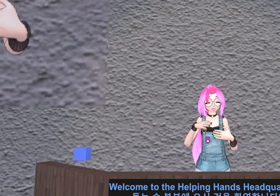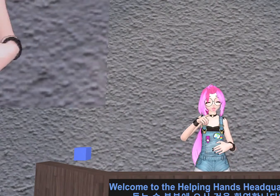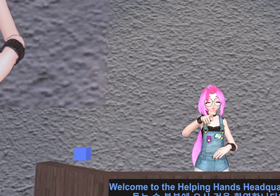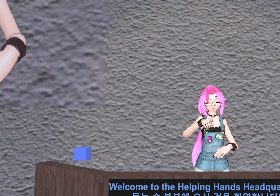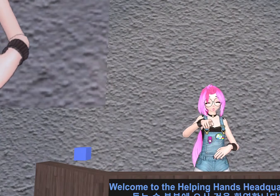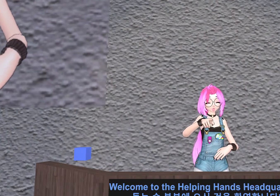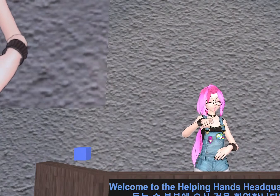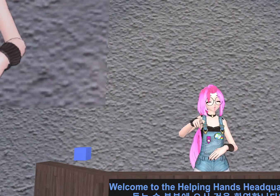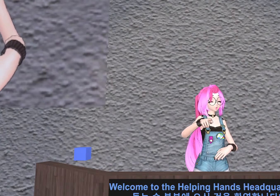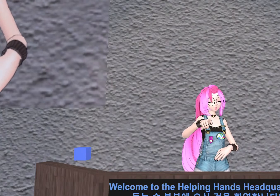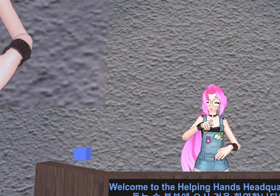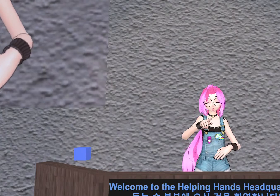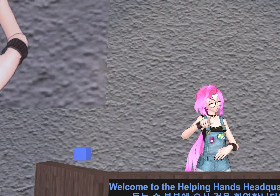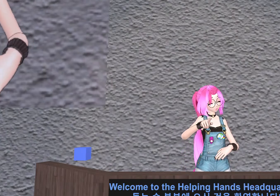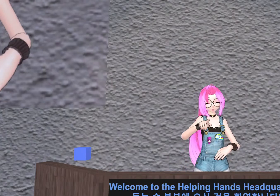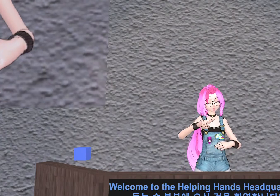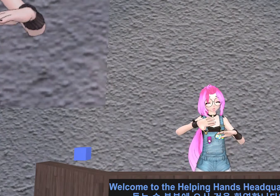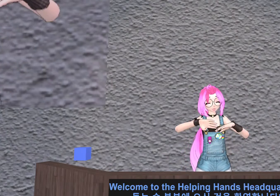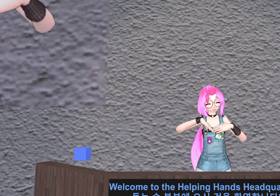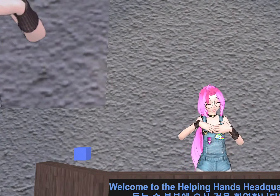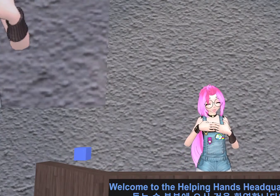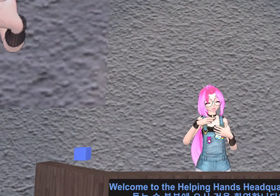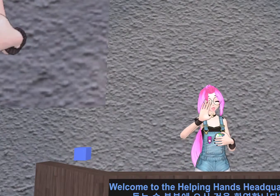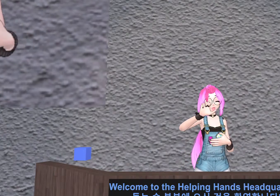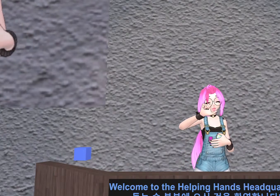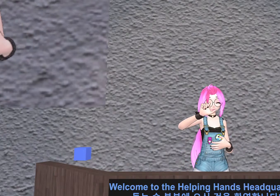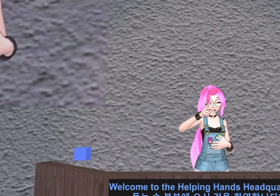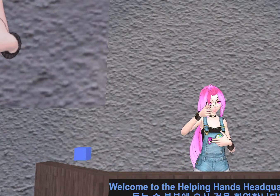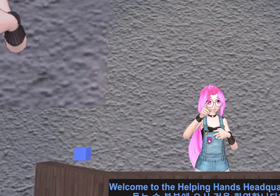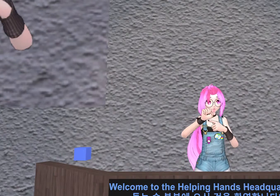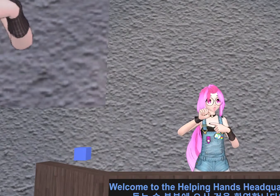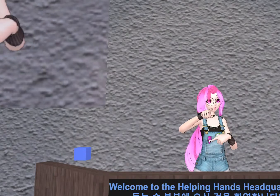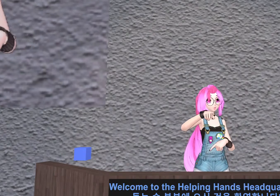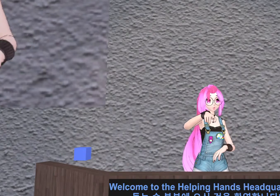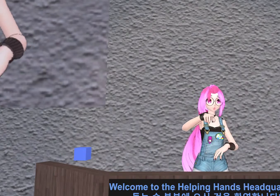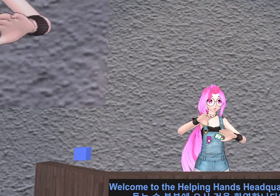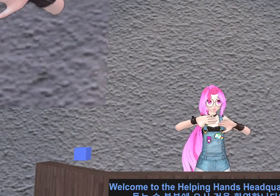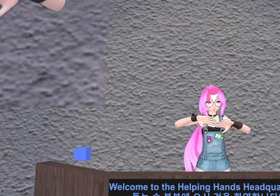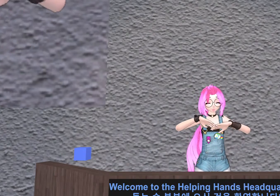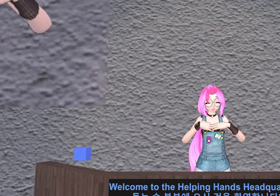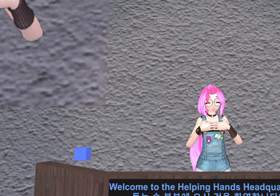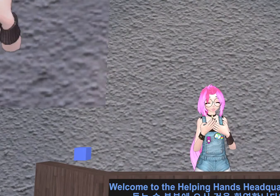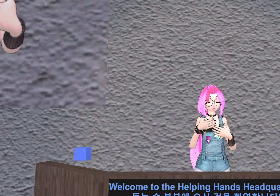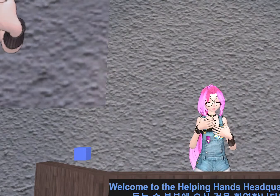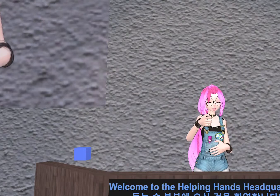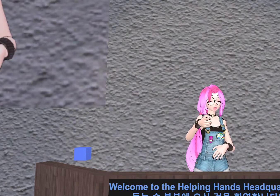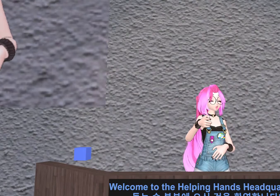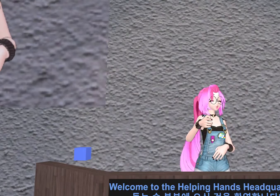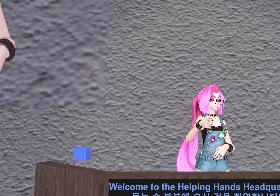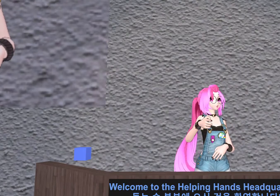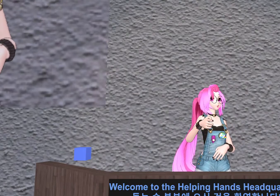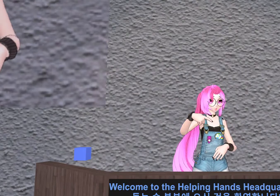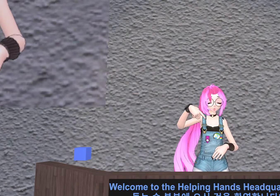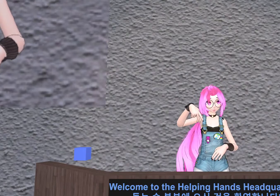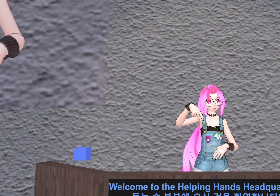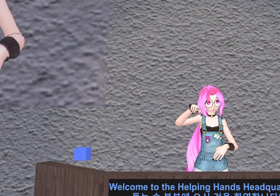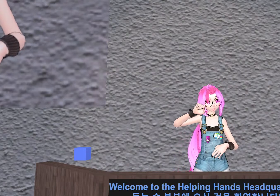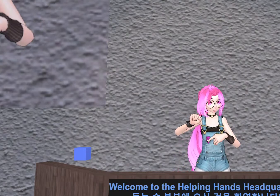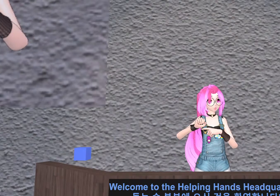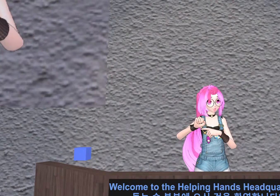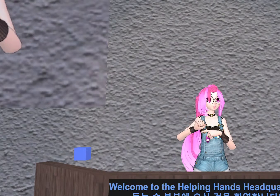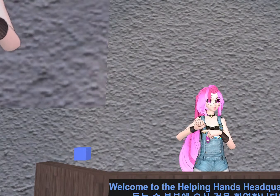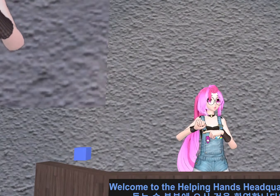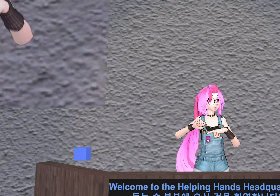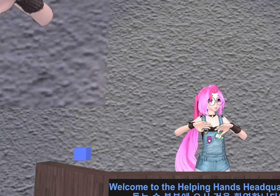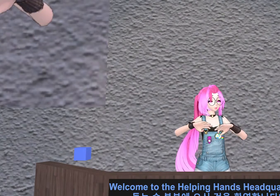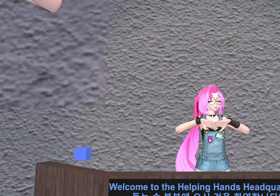things like how you. We don't say how are you. We just say how you.